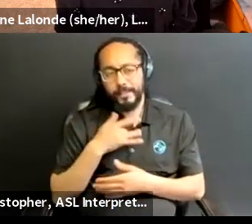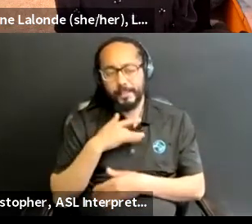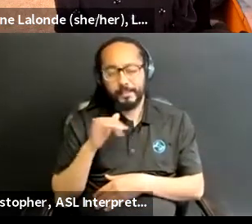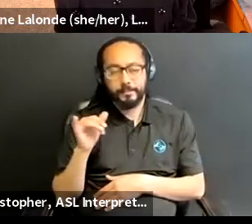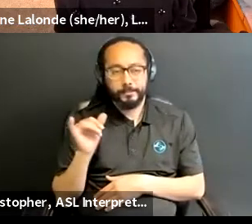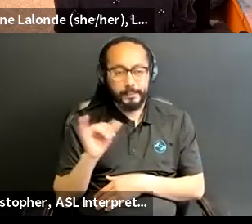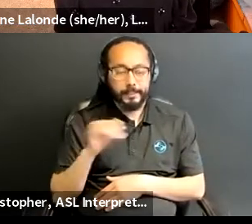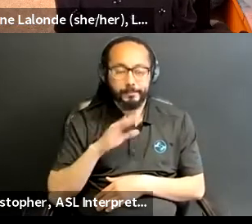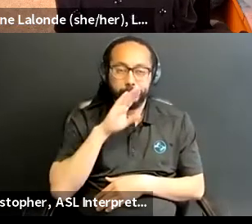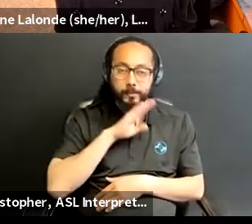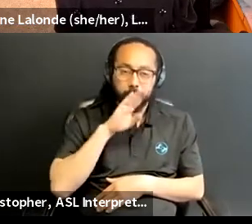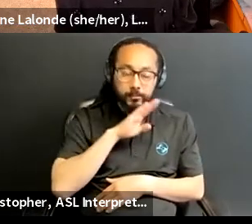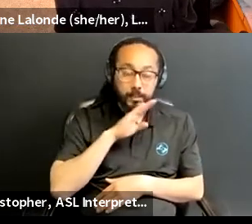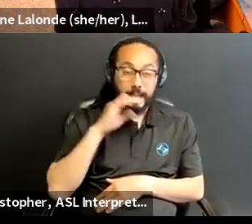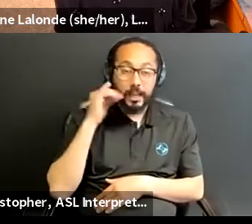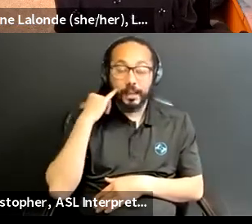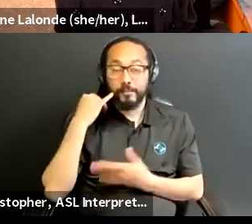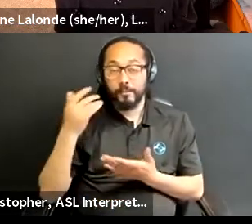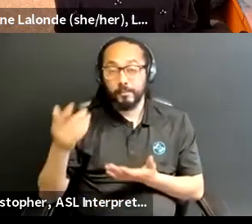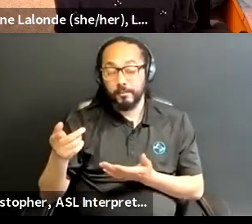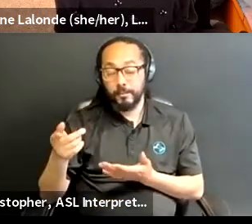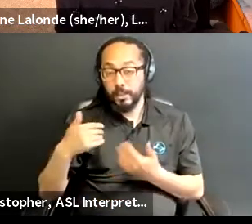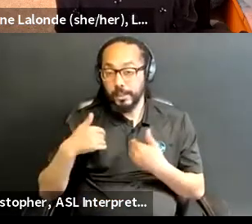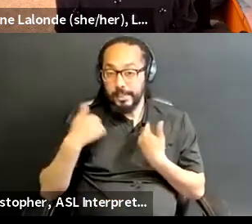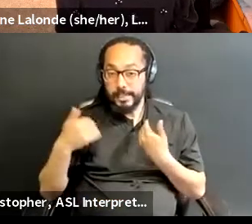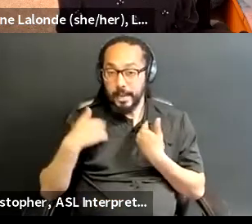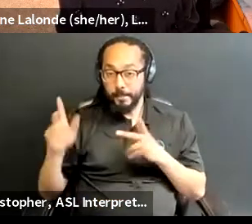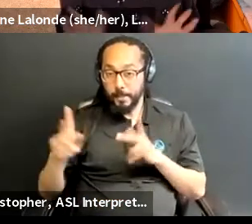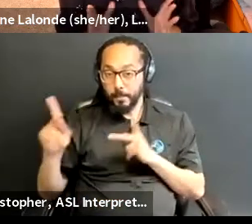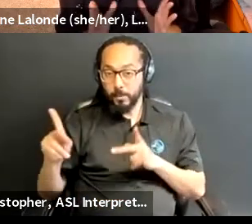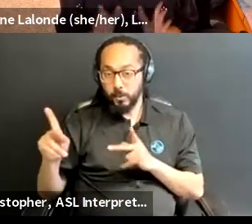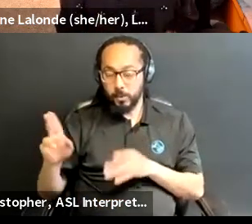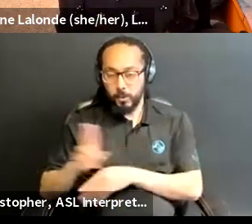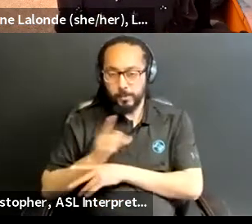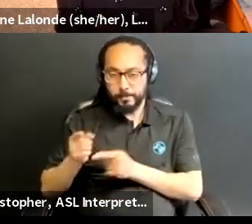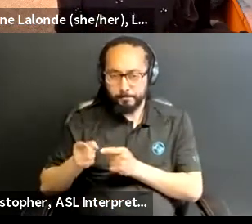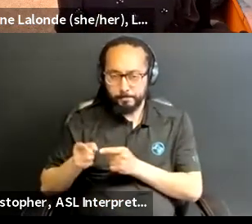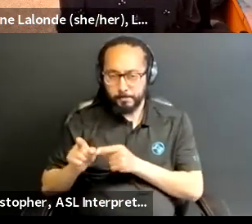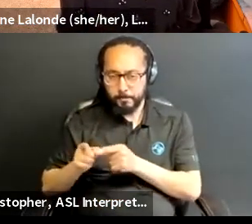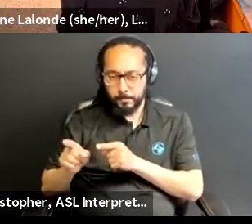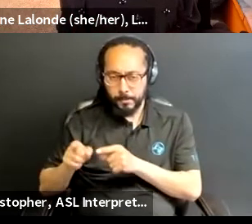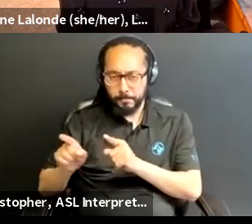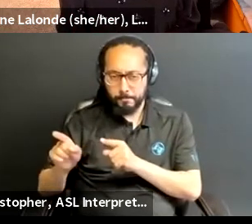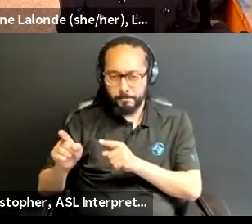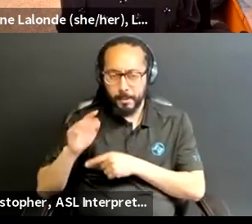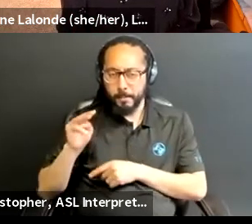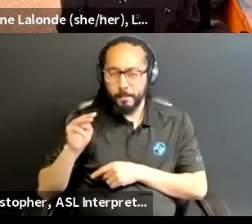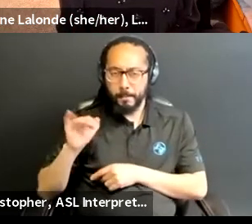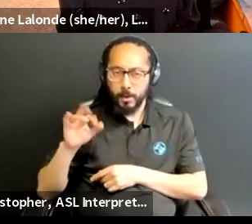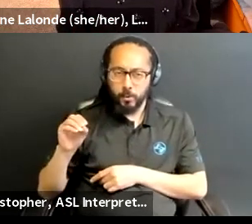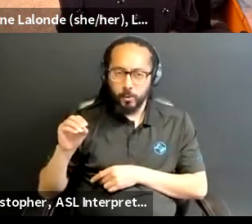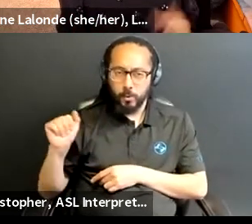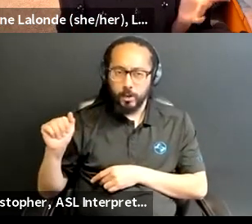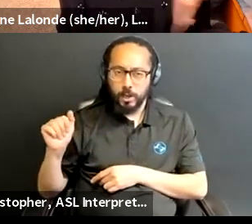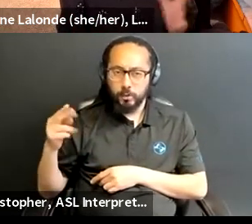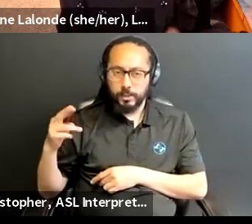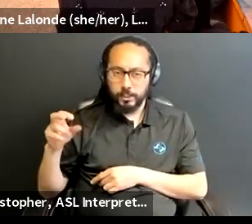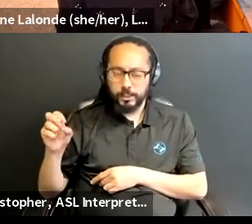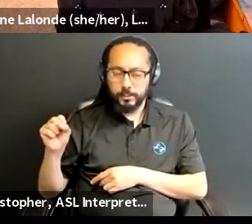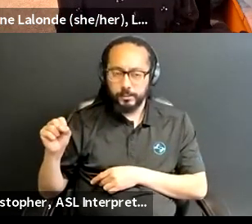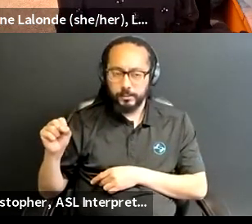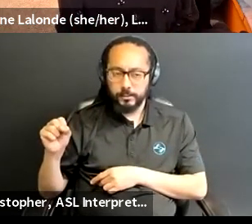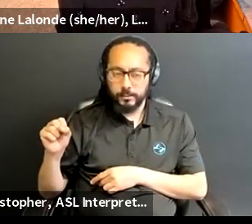offenders who may use microaggressions in their treatment? And I think a related question, if it's okay for me to combine them, is do you mind clarifying the difference? I think it was in